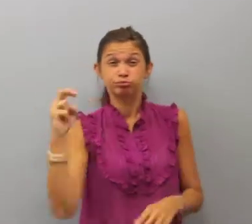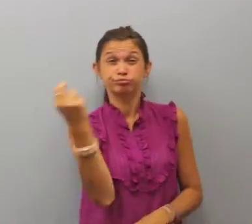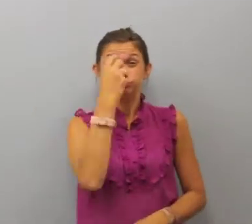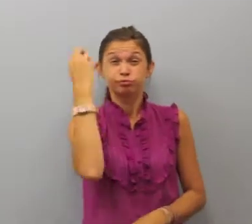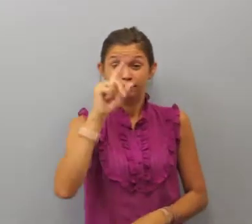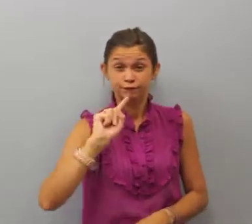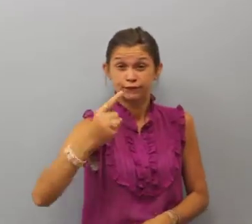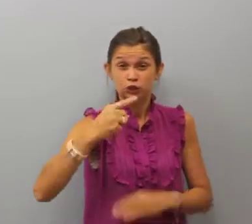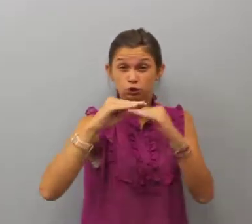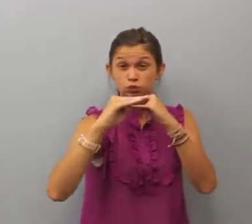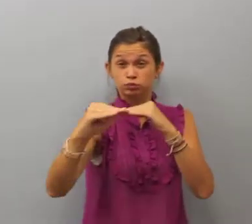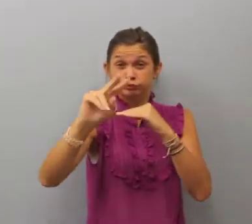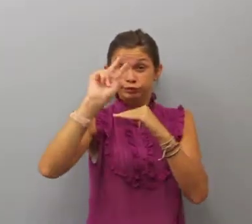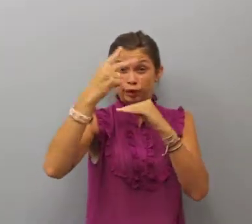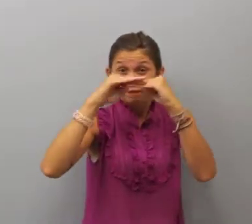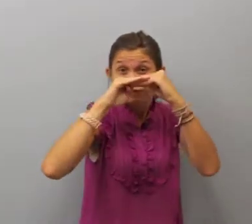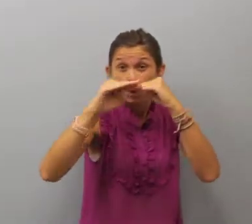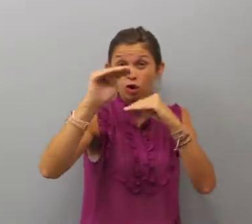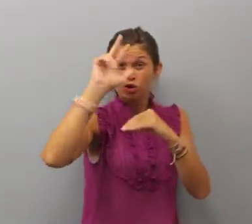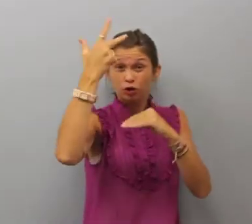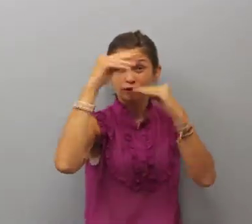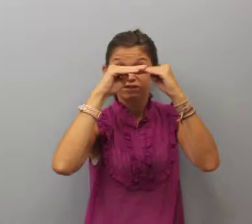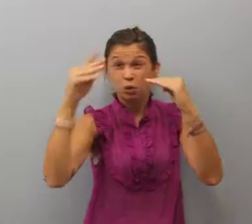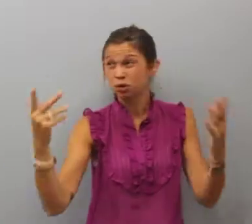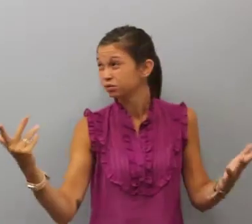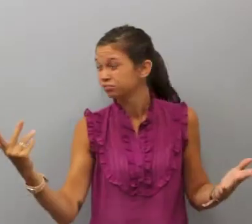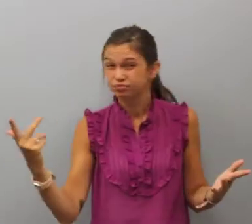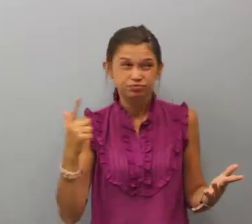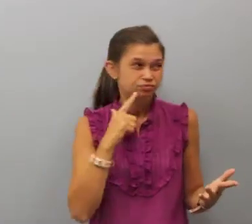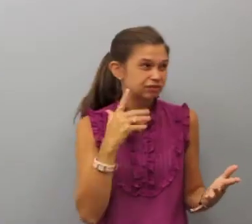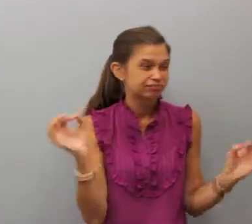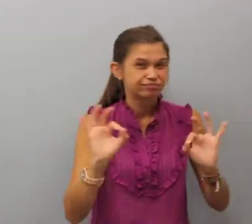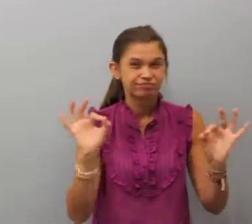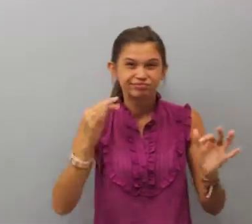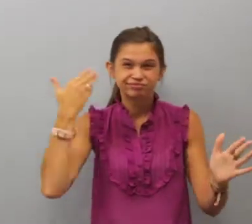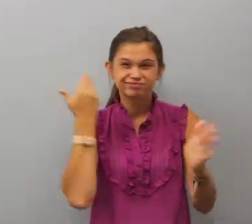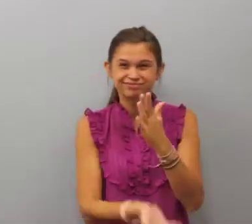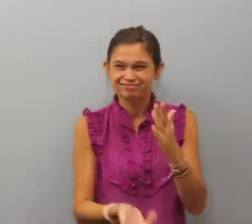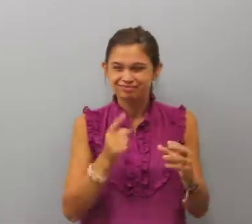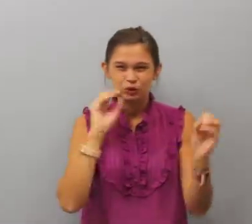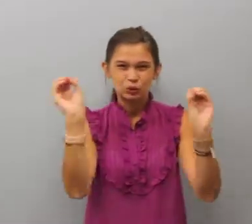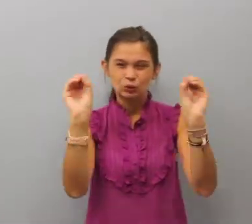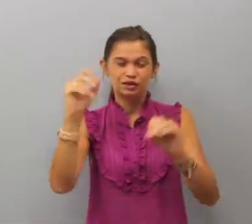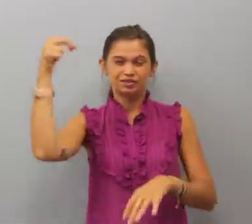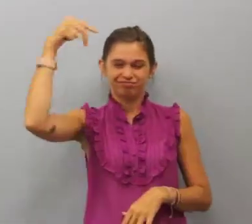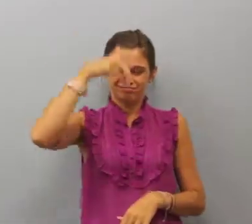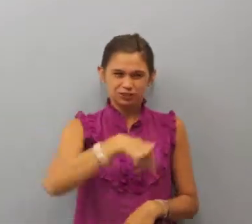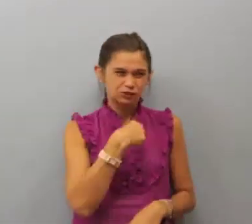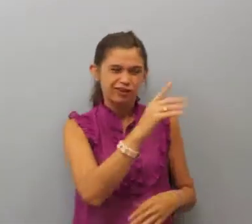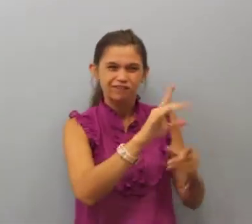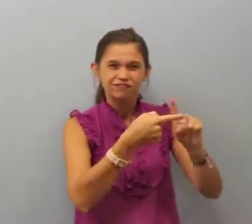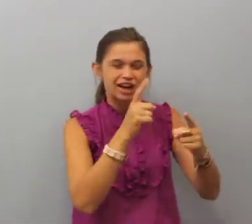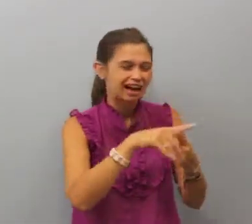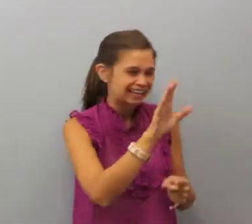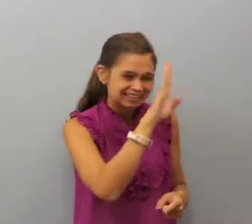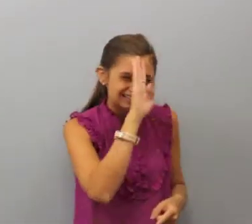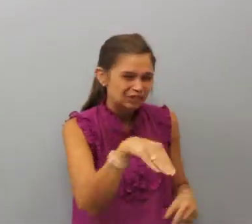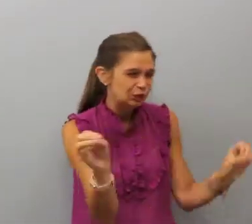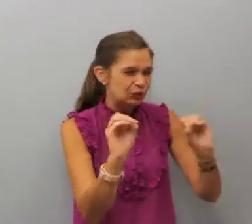if you go in there, and if you go up onto the first, second, or third floor, guaranteed you're going to run into Max. Well, he